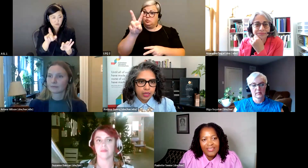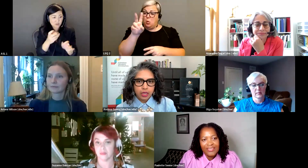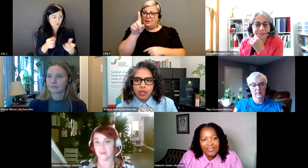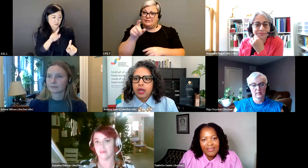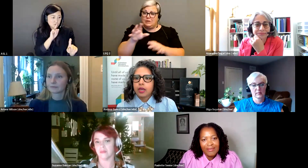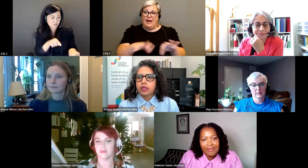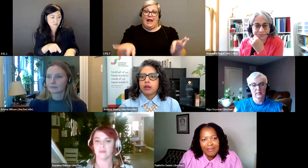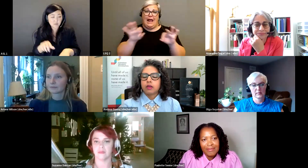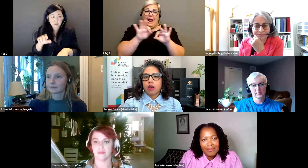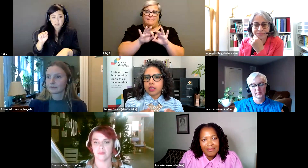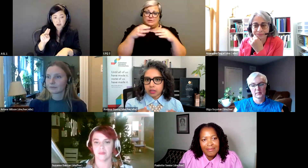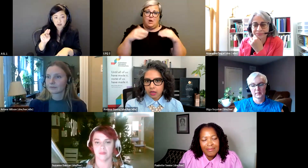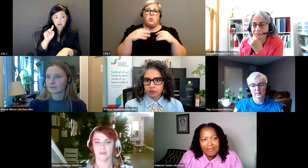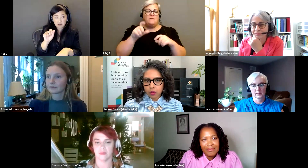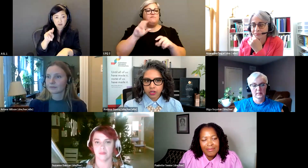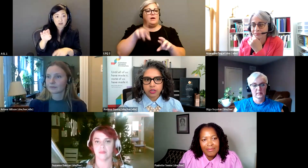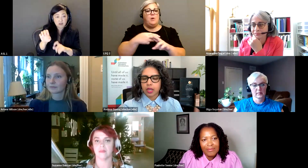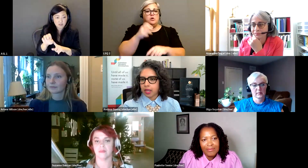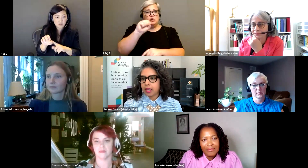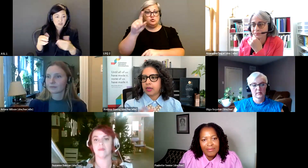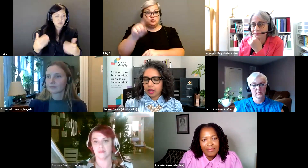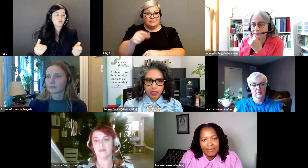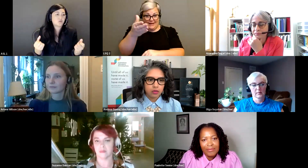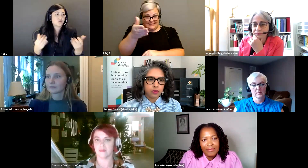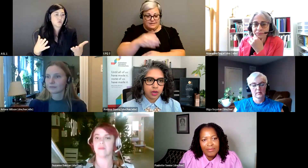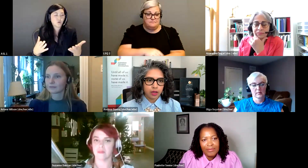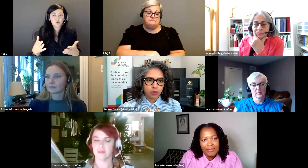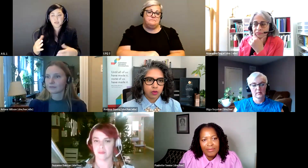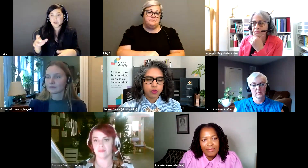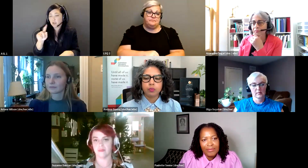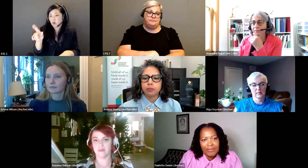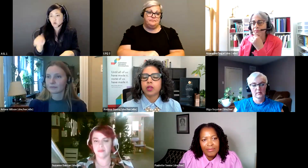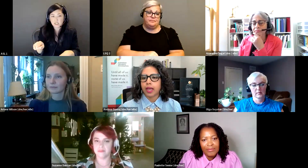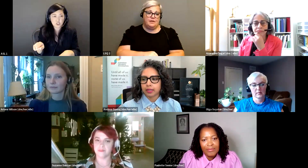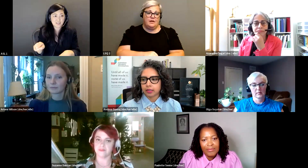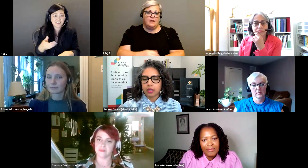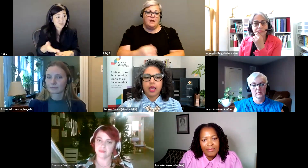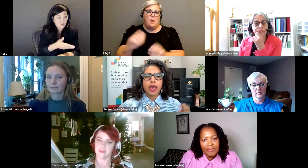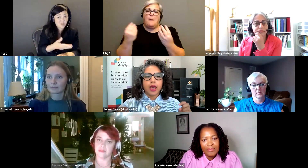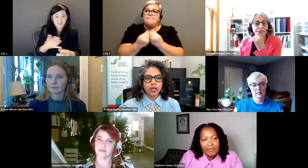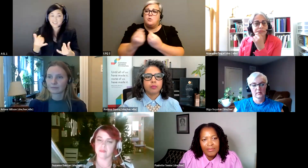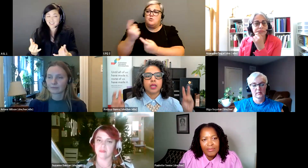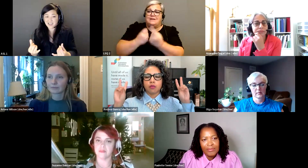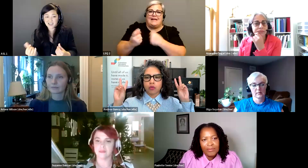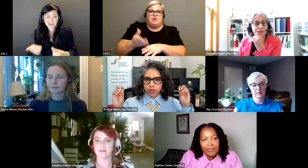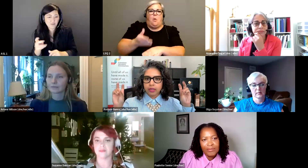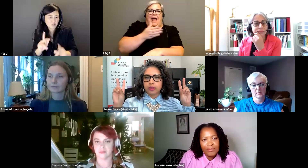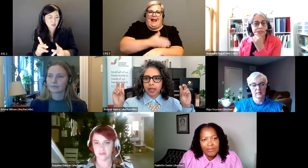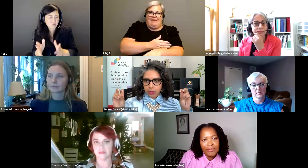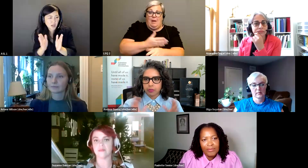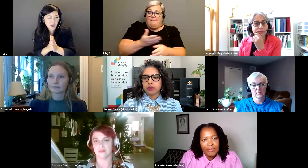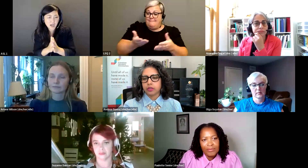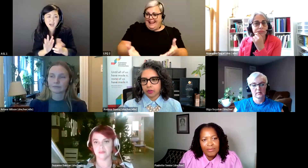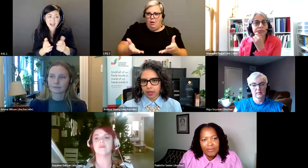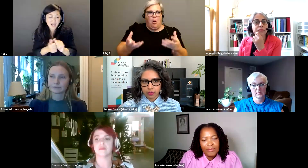Suzanne, I got a ton of questions ahead, and even now, a few people ask, how can I be of